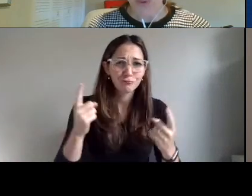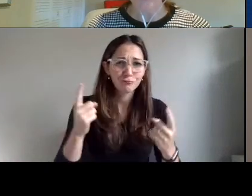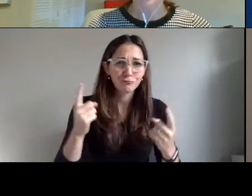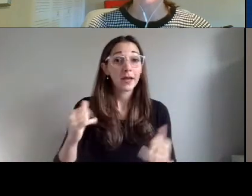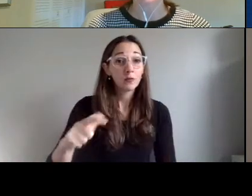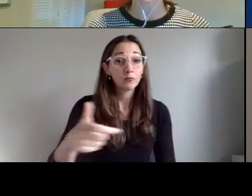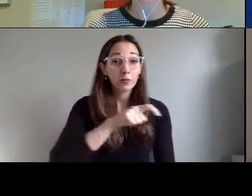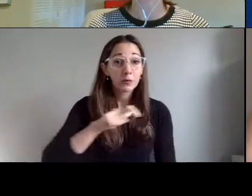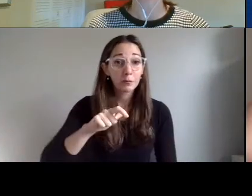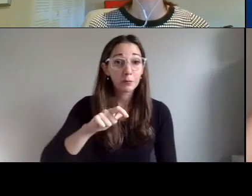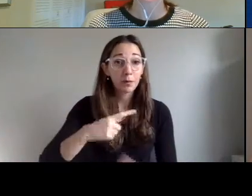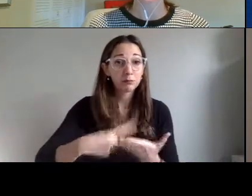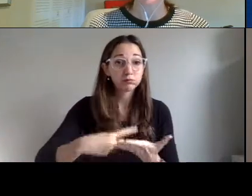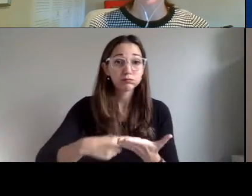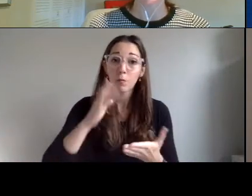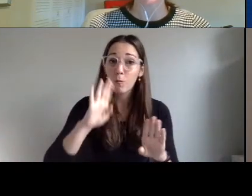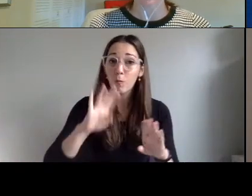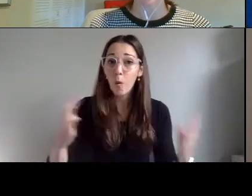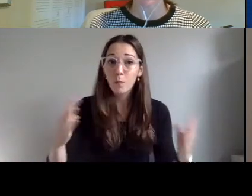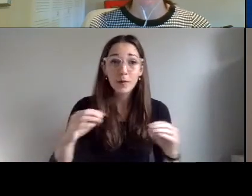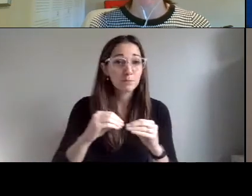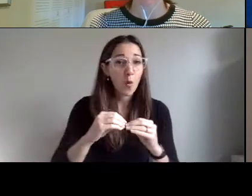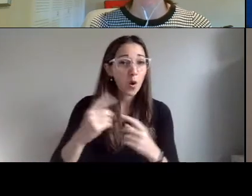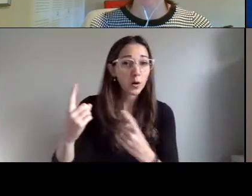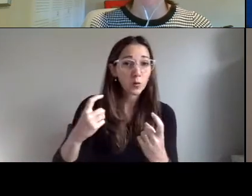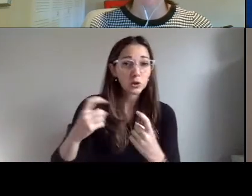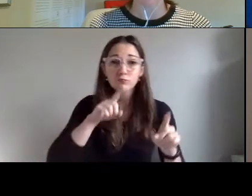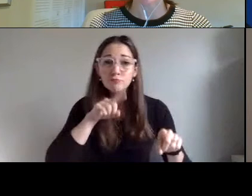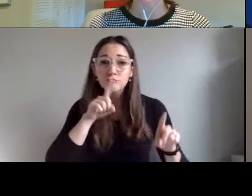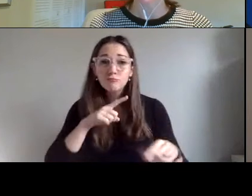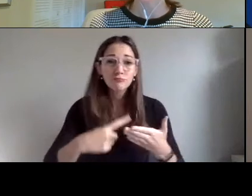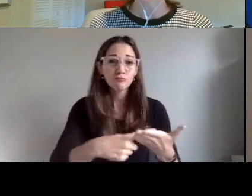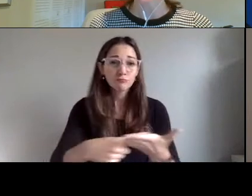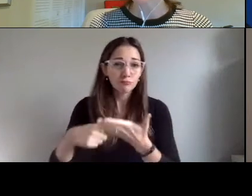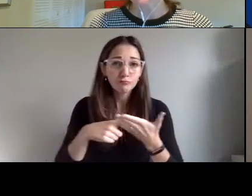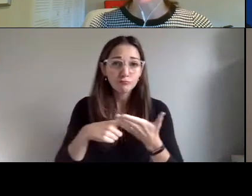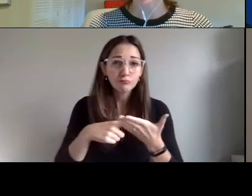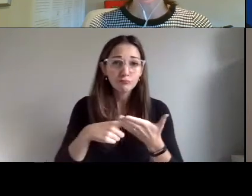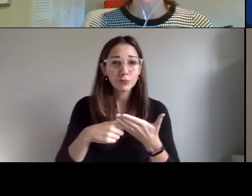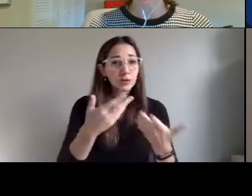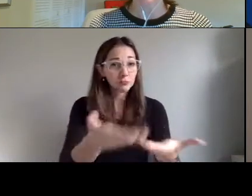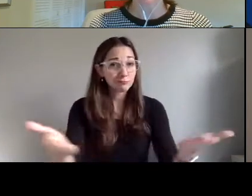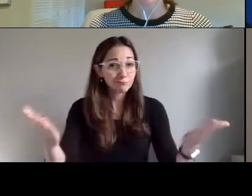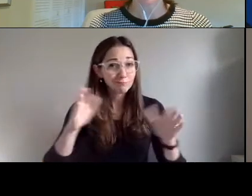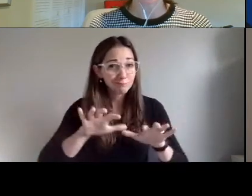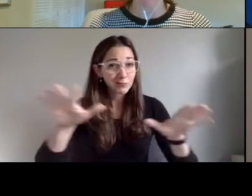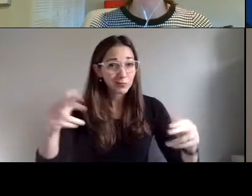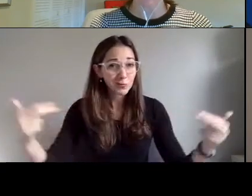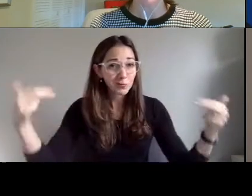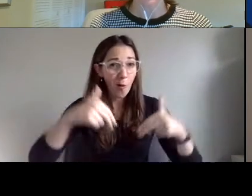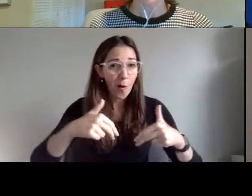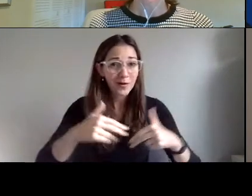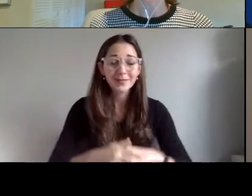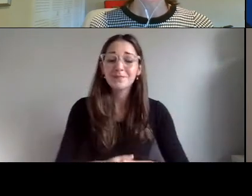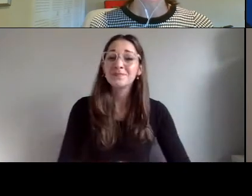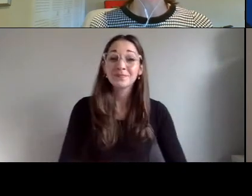more questions and discussion from those of you who are tuning in from all over the world. So keep those questions coming via the chat